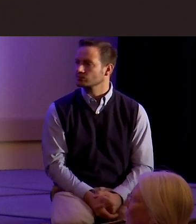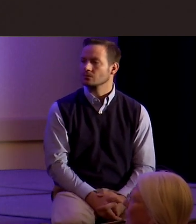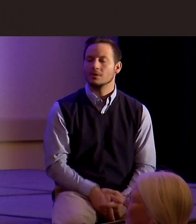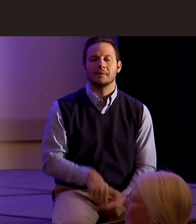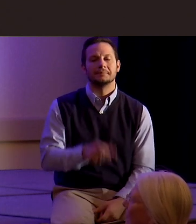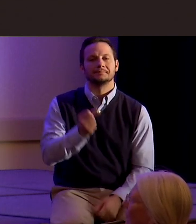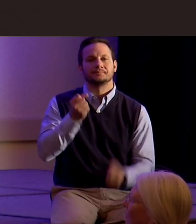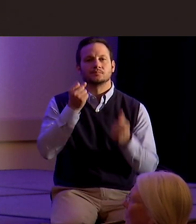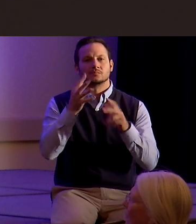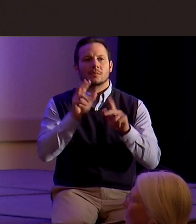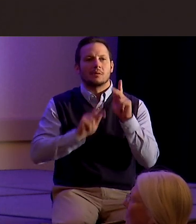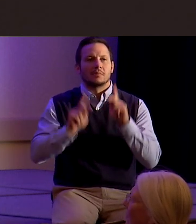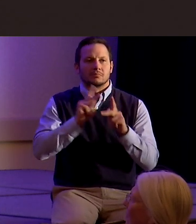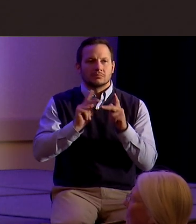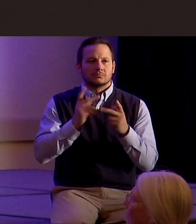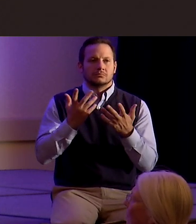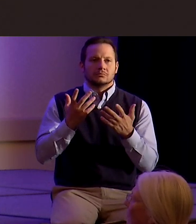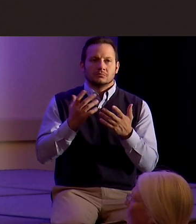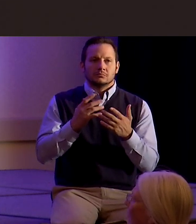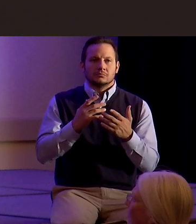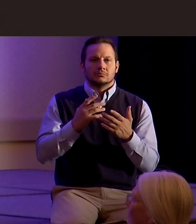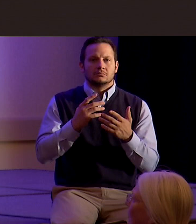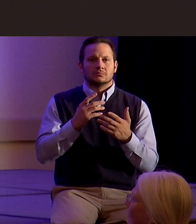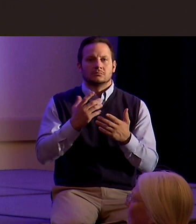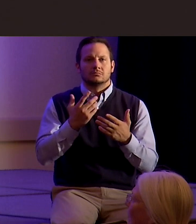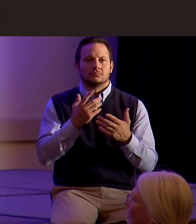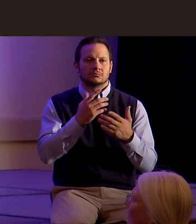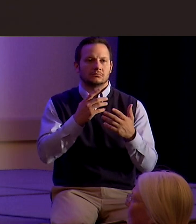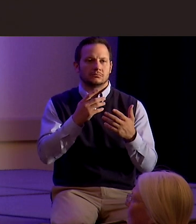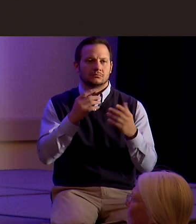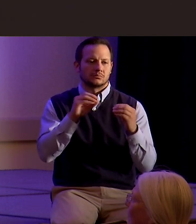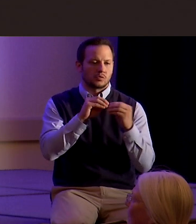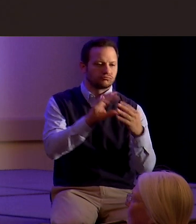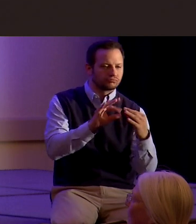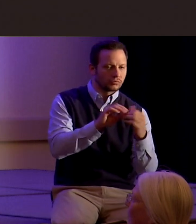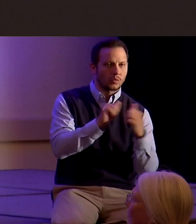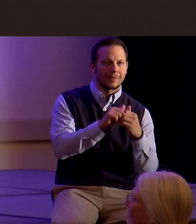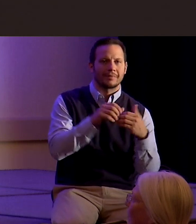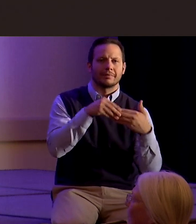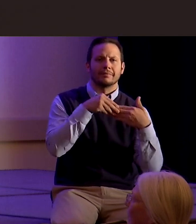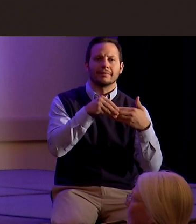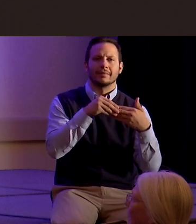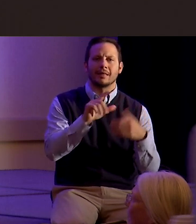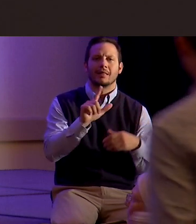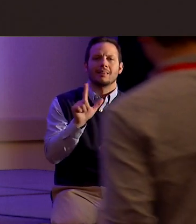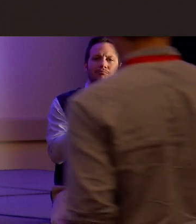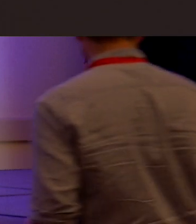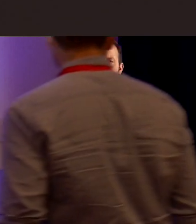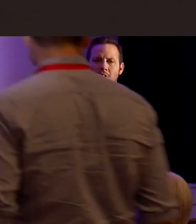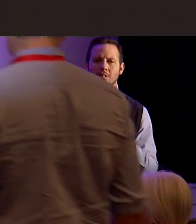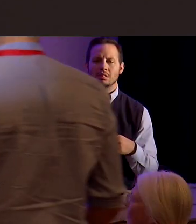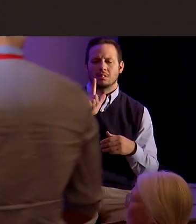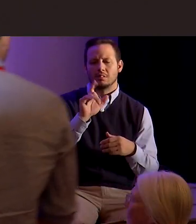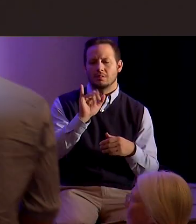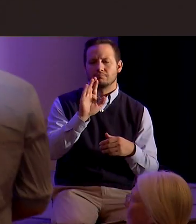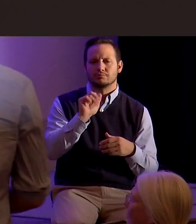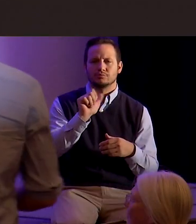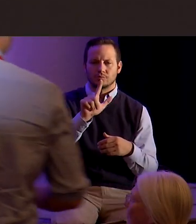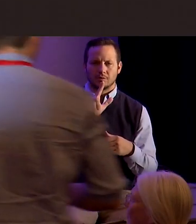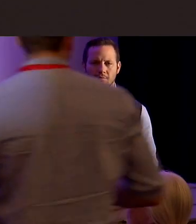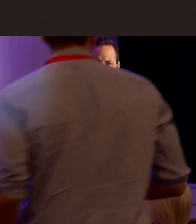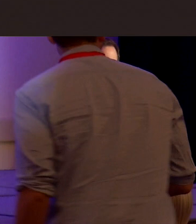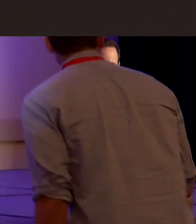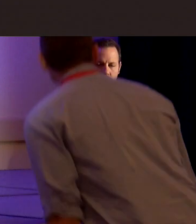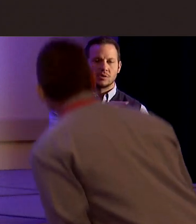A lot of people will talk to more liberal religious viewpoints, and you'll hear them say things like, well, the Bible